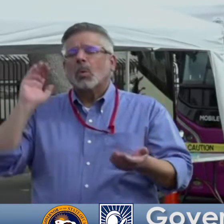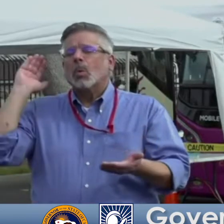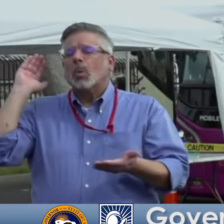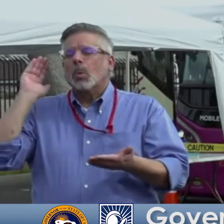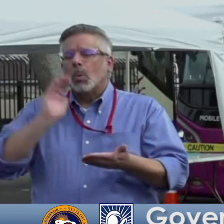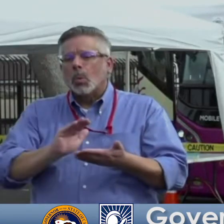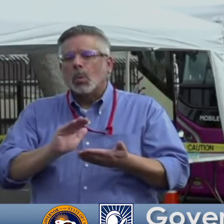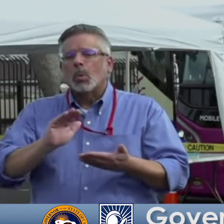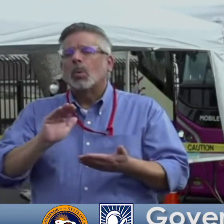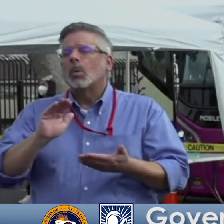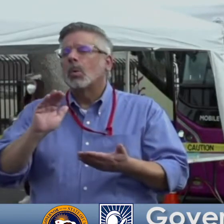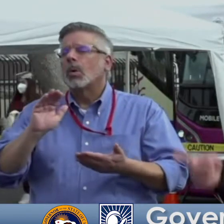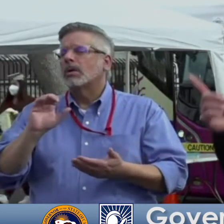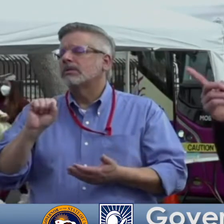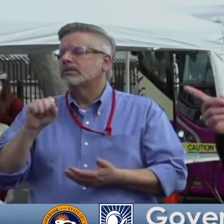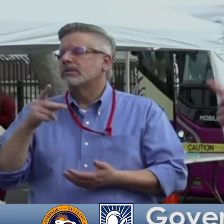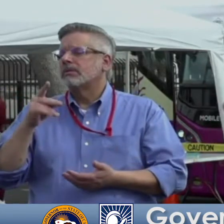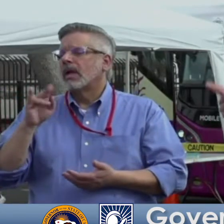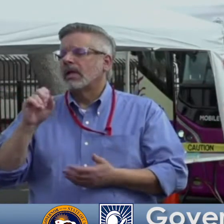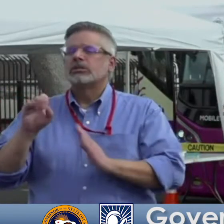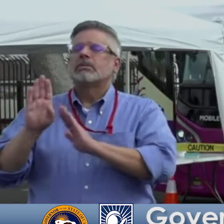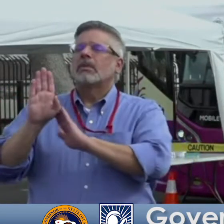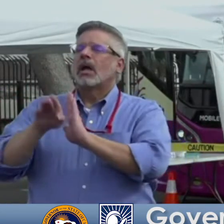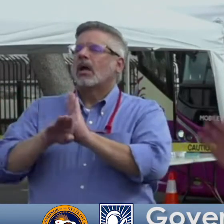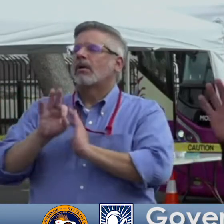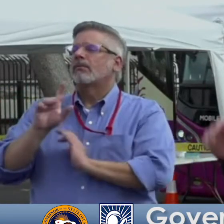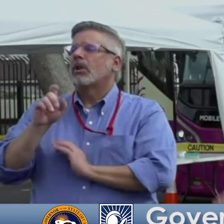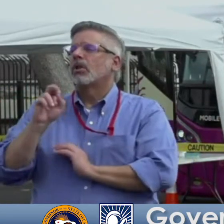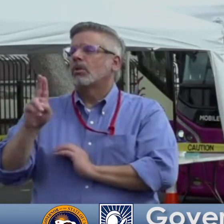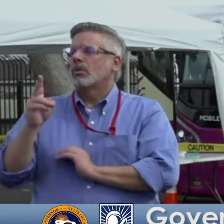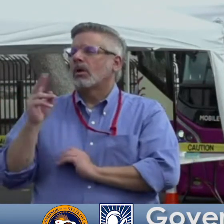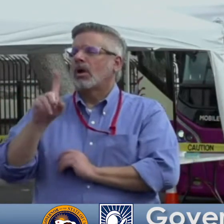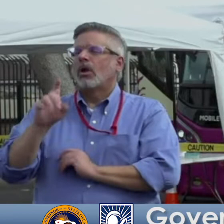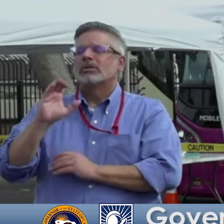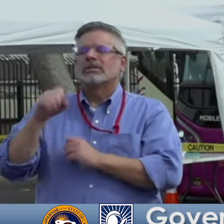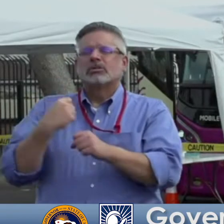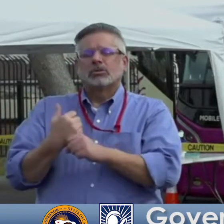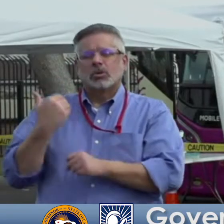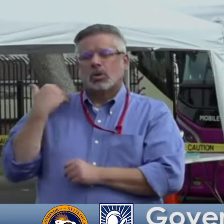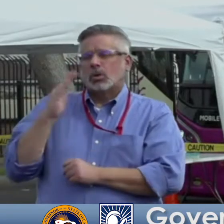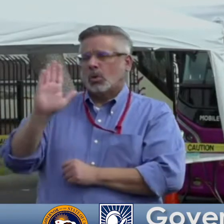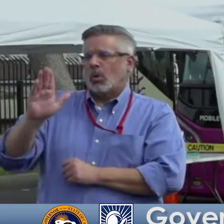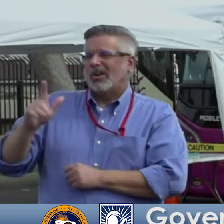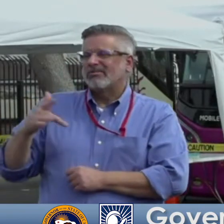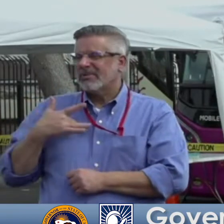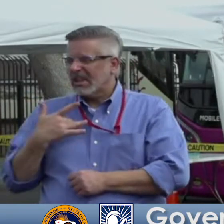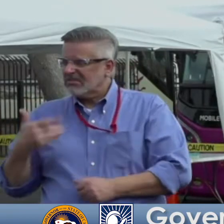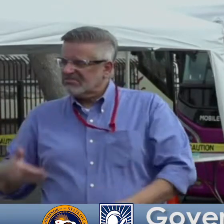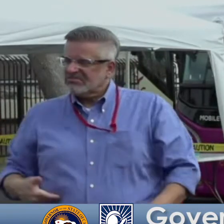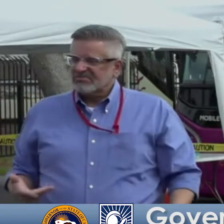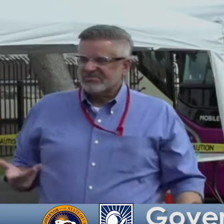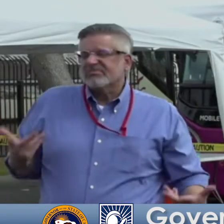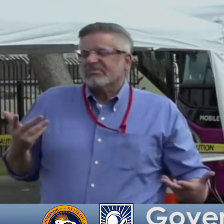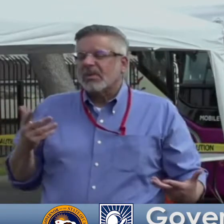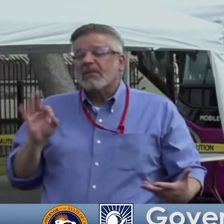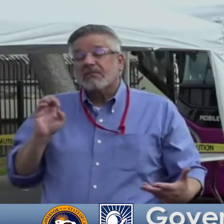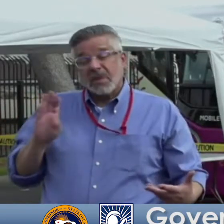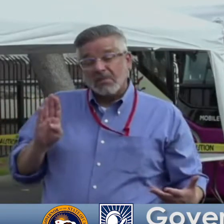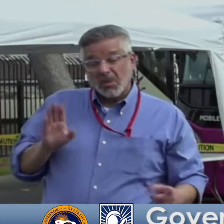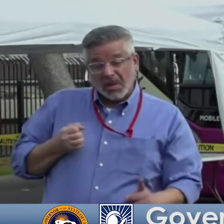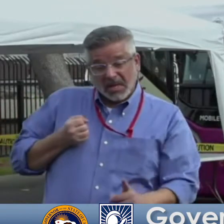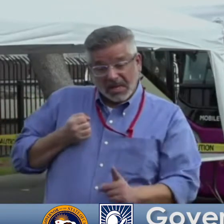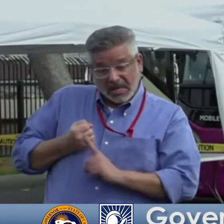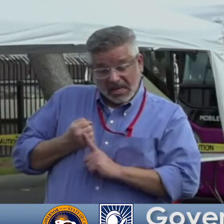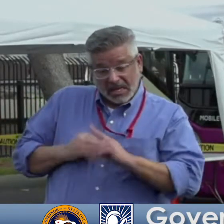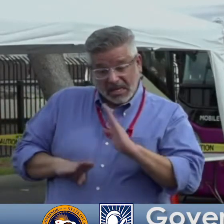The Spanish flu became part of the background flu 100 years ago. So is it your gut that once February hits, we hit the